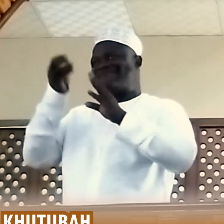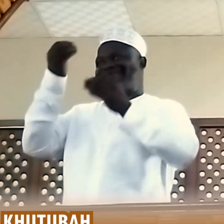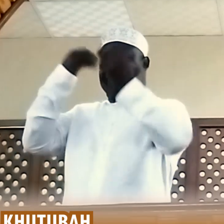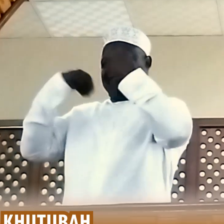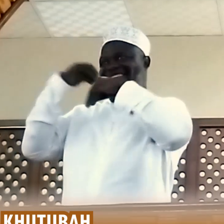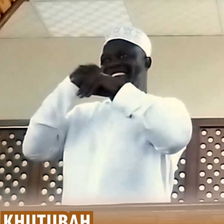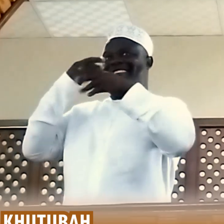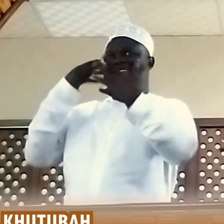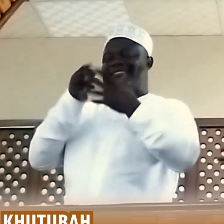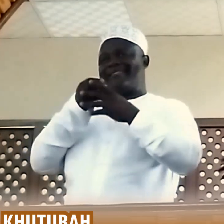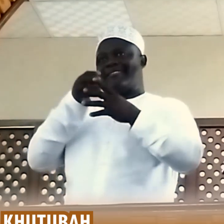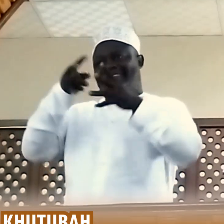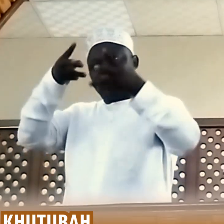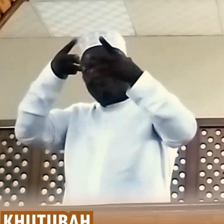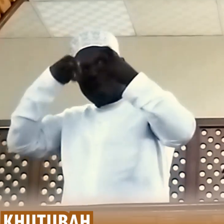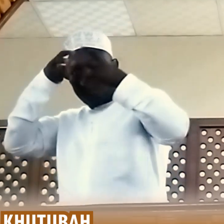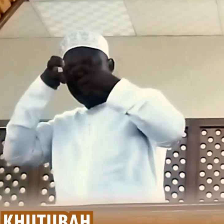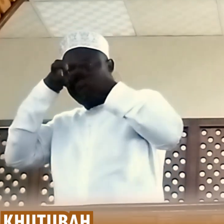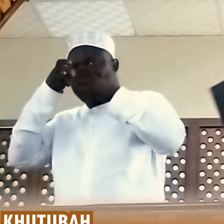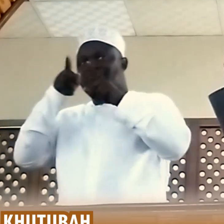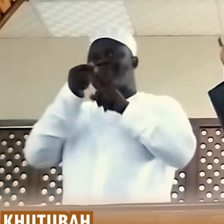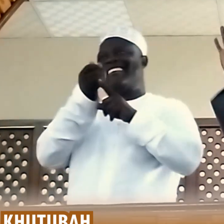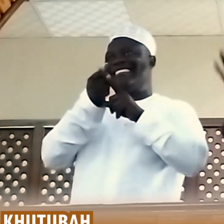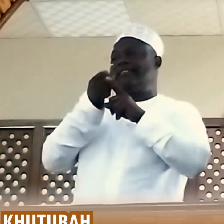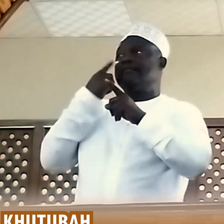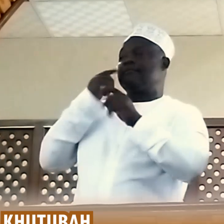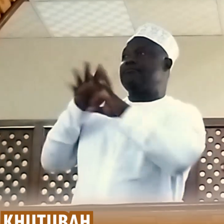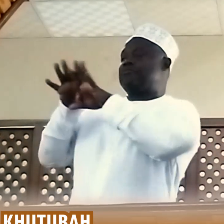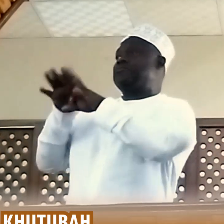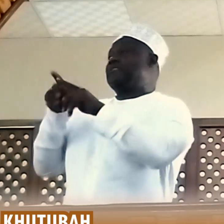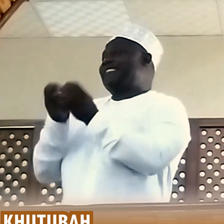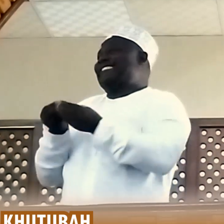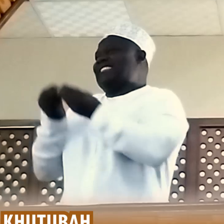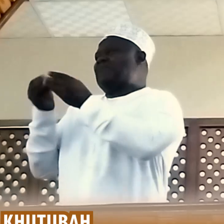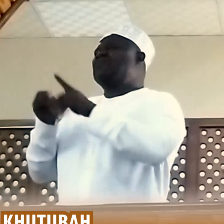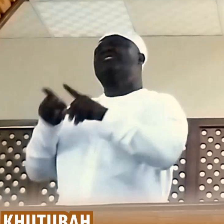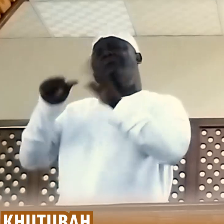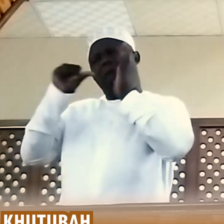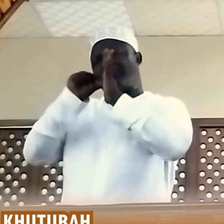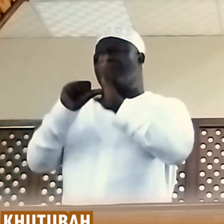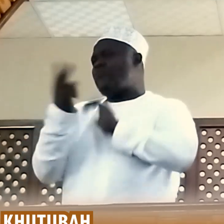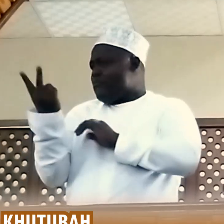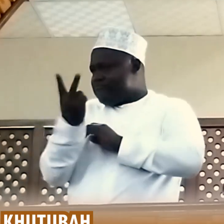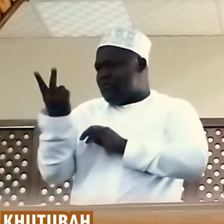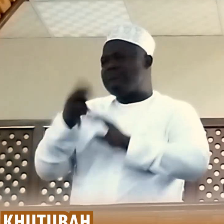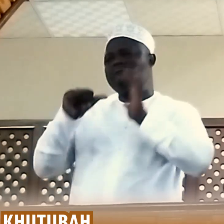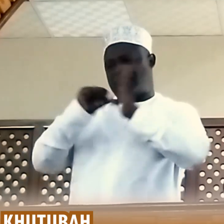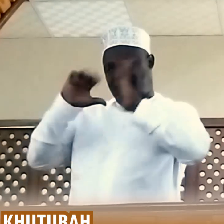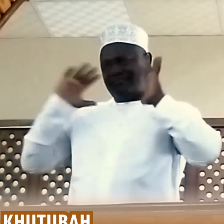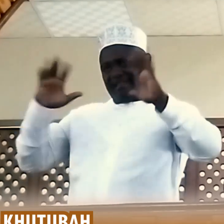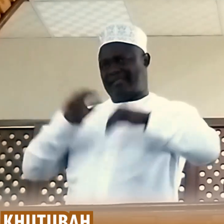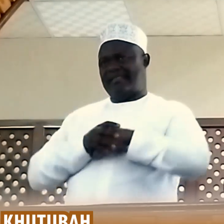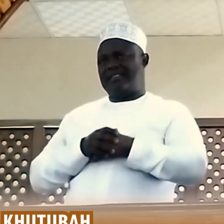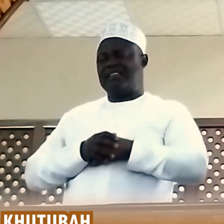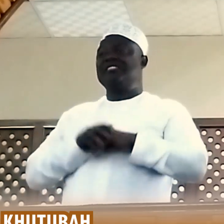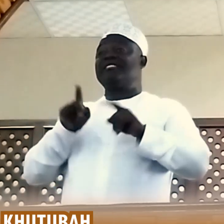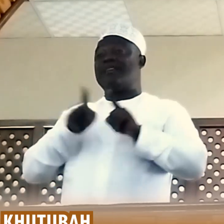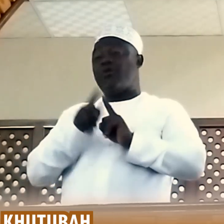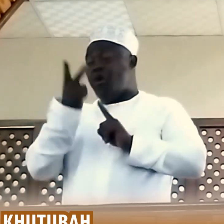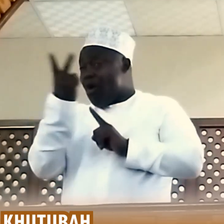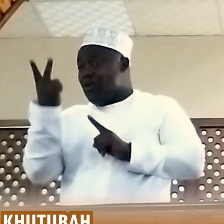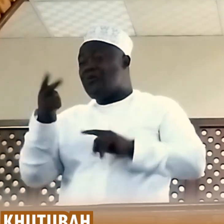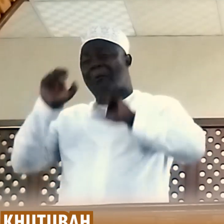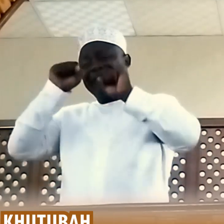awo abe bakwata ono gwajuwadde yasigale nga yejjeredde. Mwembi muli babi era mwembi